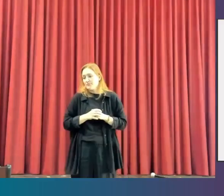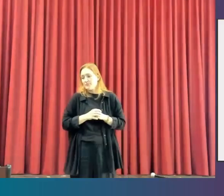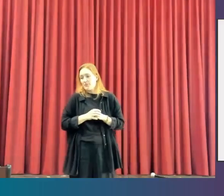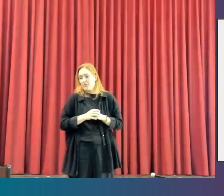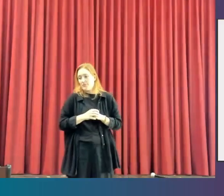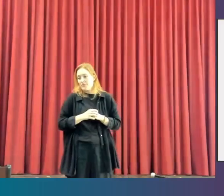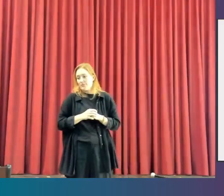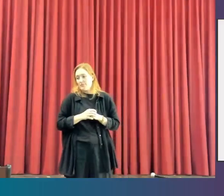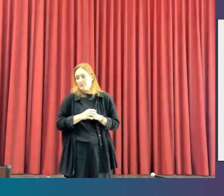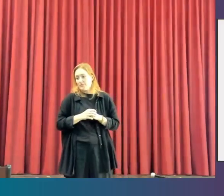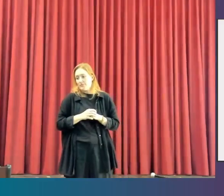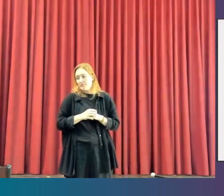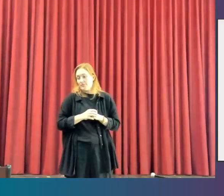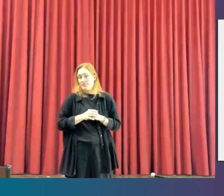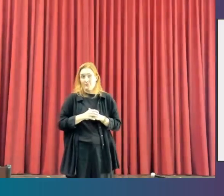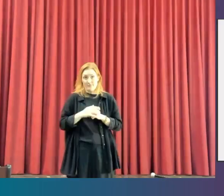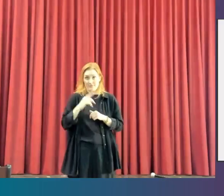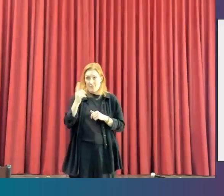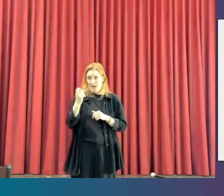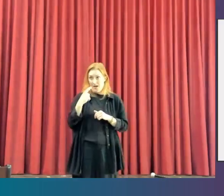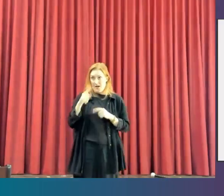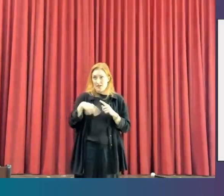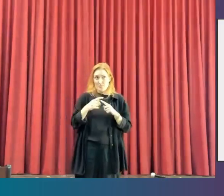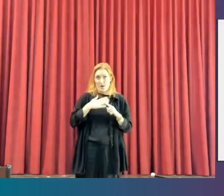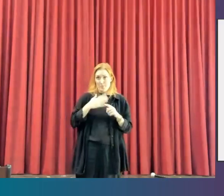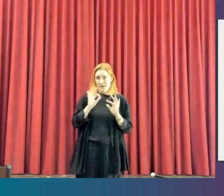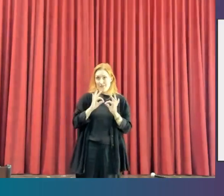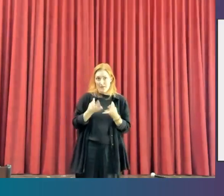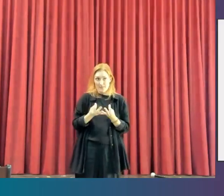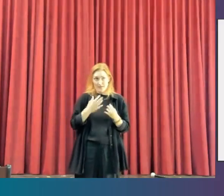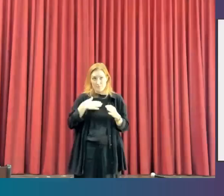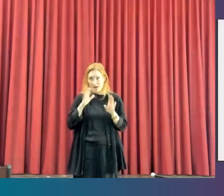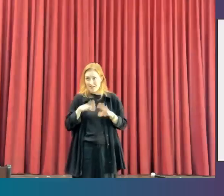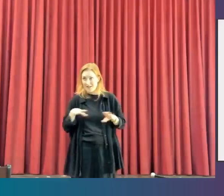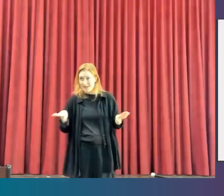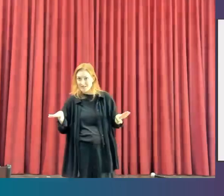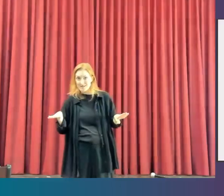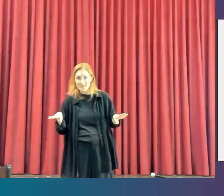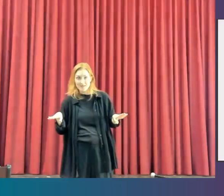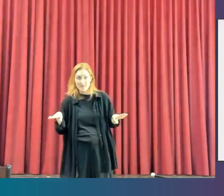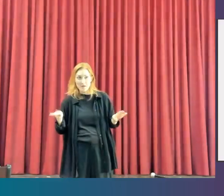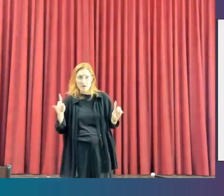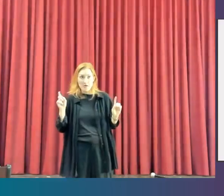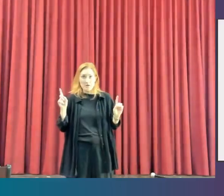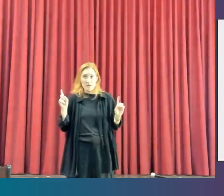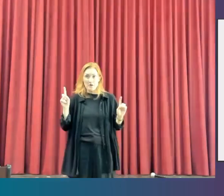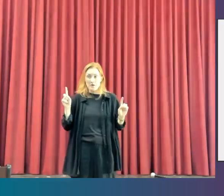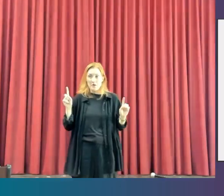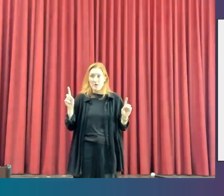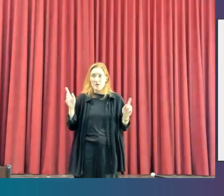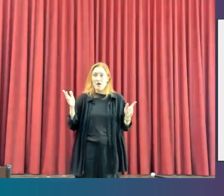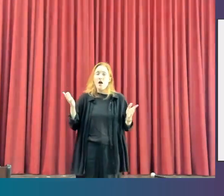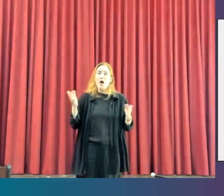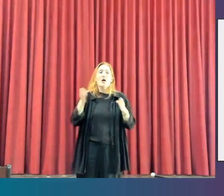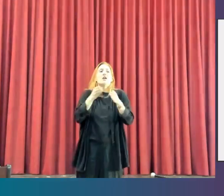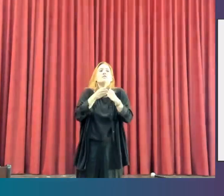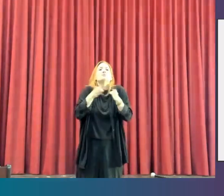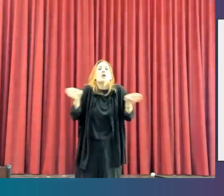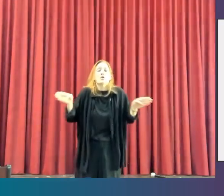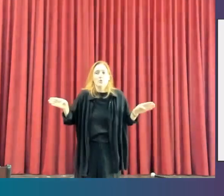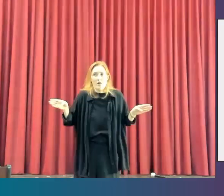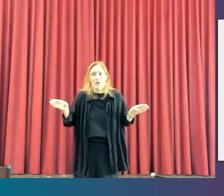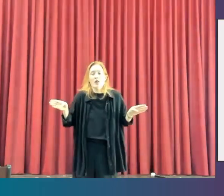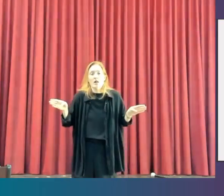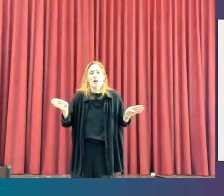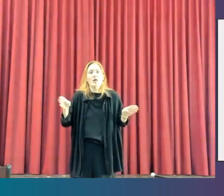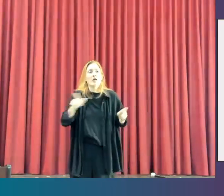Can they ask about my family or my kids, right? So generally, landlords can restrict the number